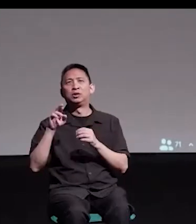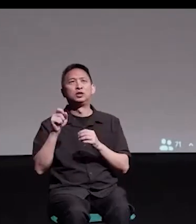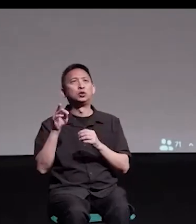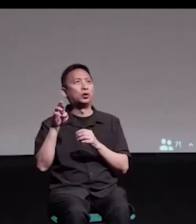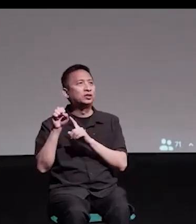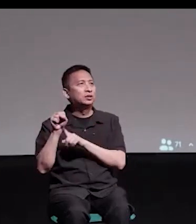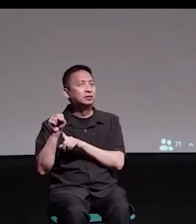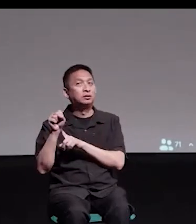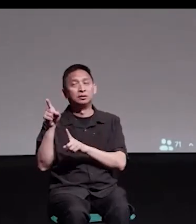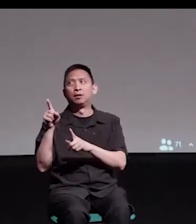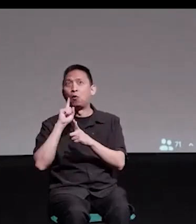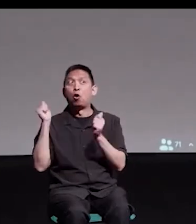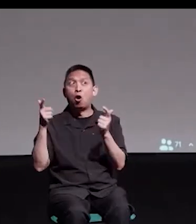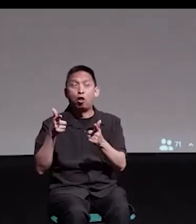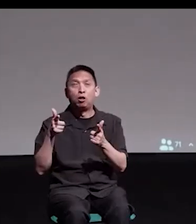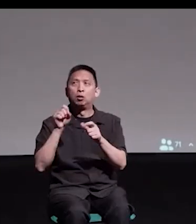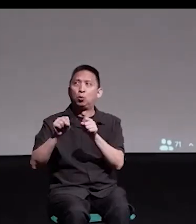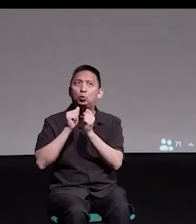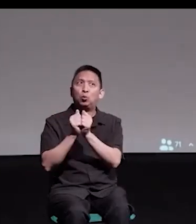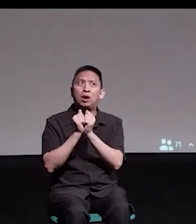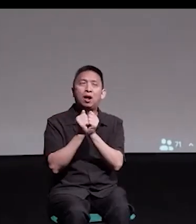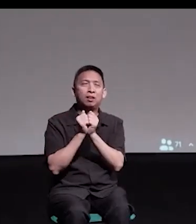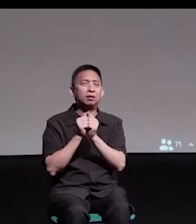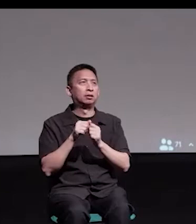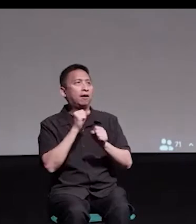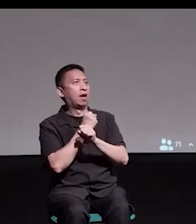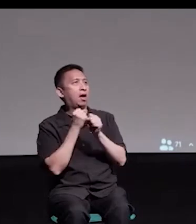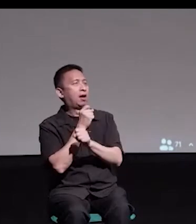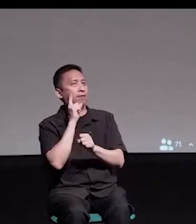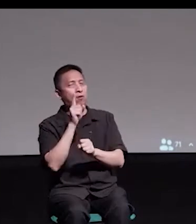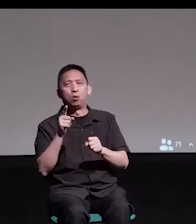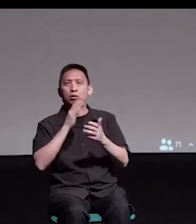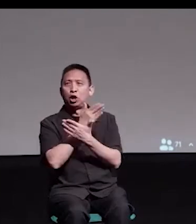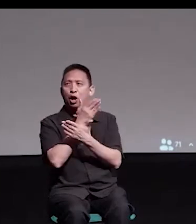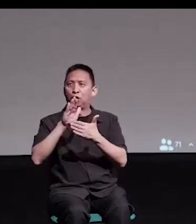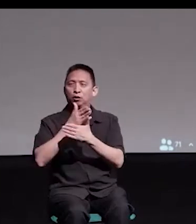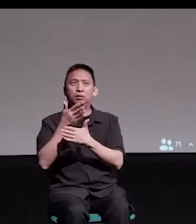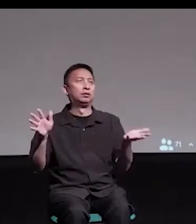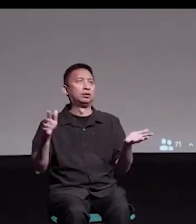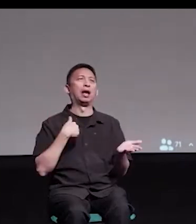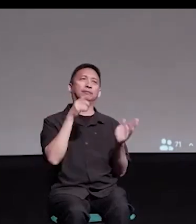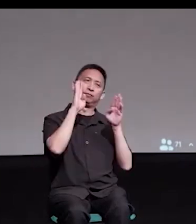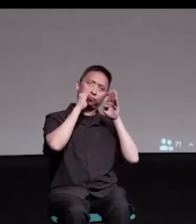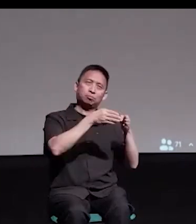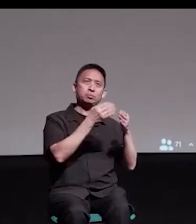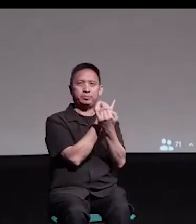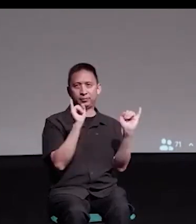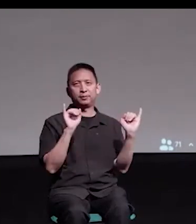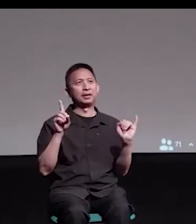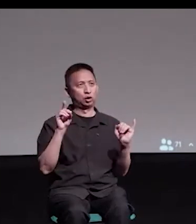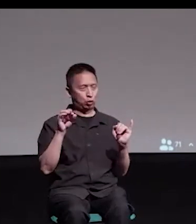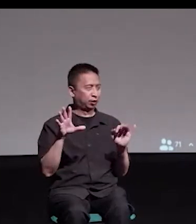more resources for everybody on the team. And I specifically am meaning independent documentary. I don't mean,